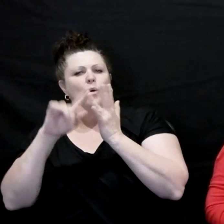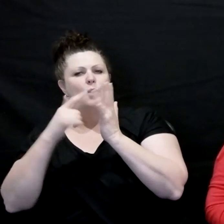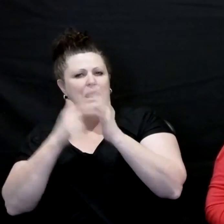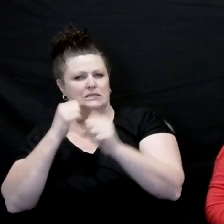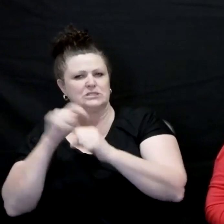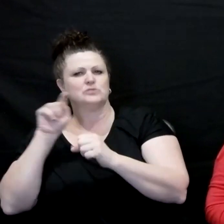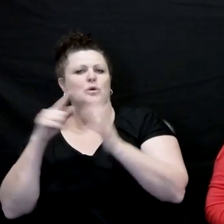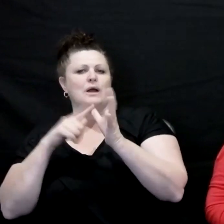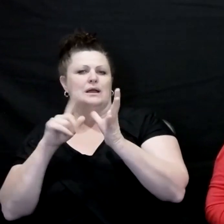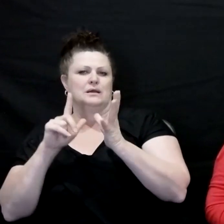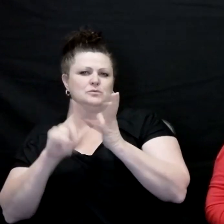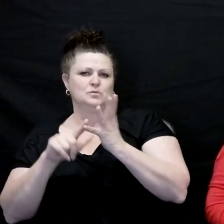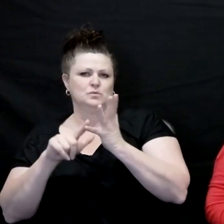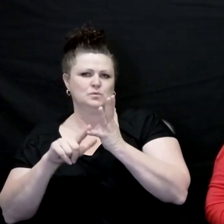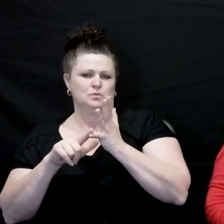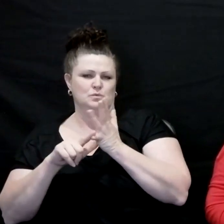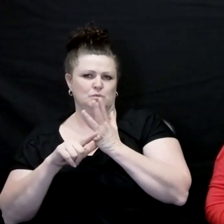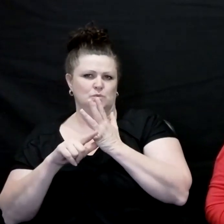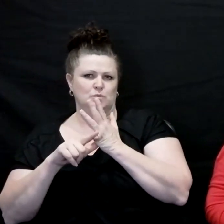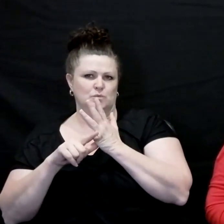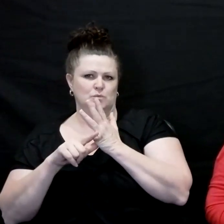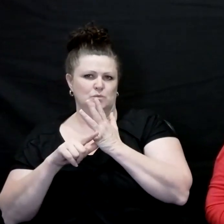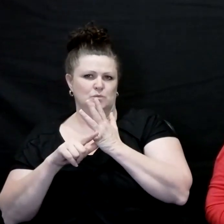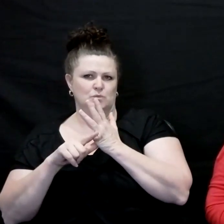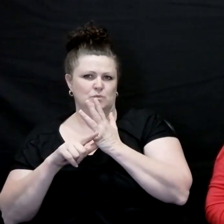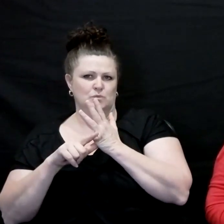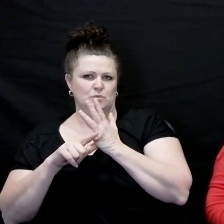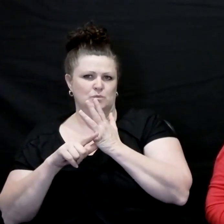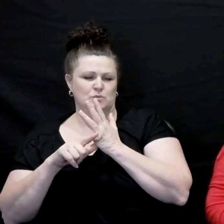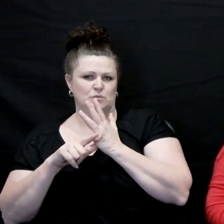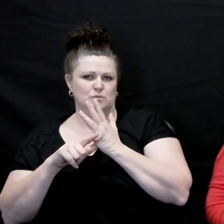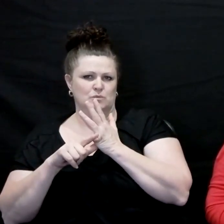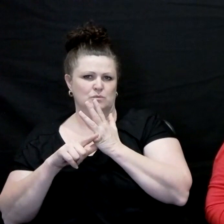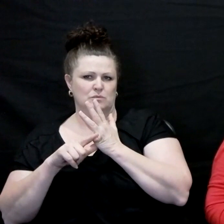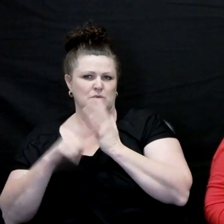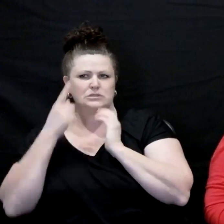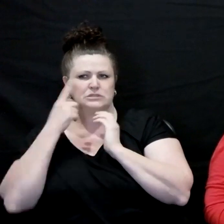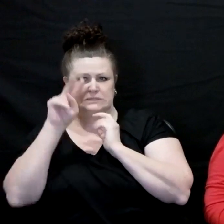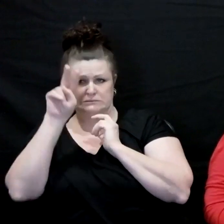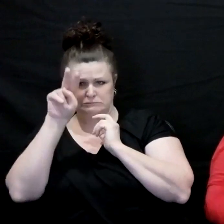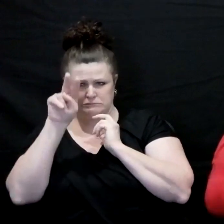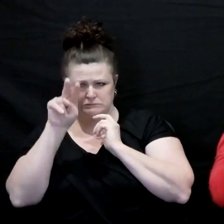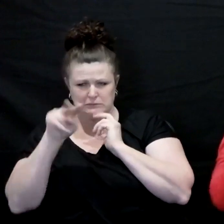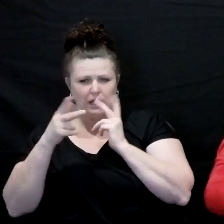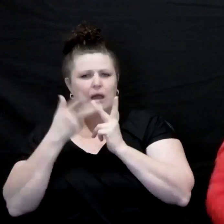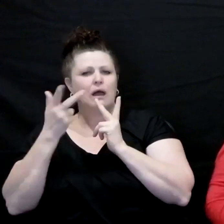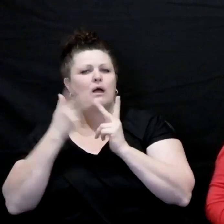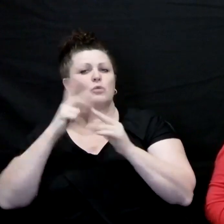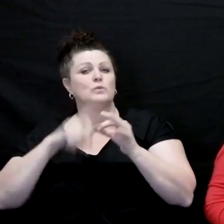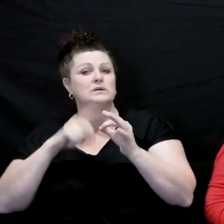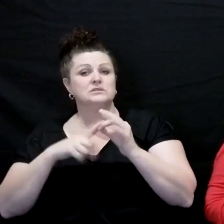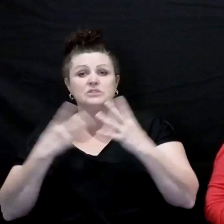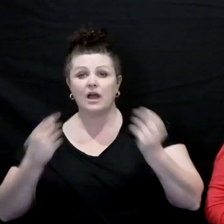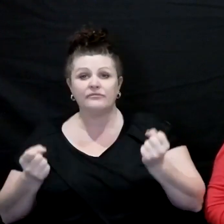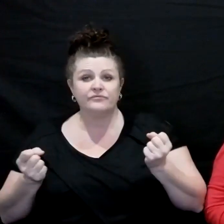deafblind.consultant@census.org.au. So I'll just see if there's any more questions in the